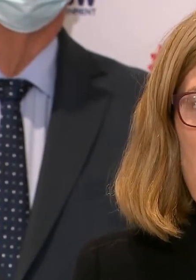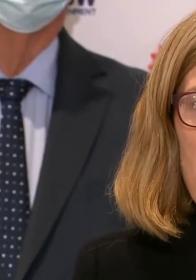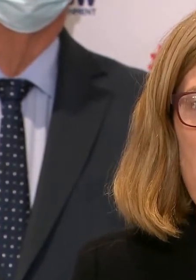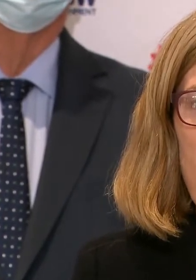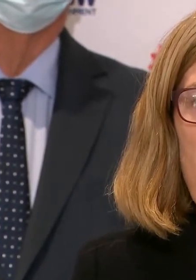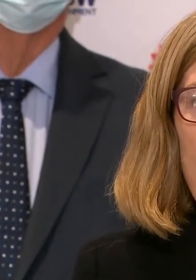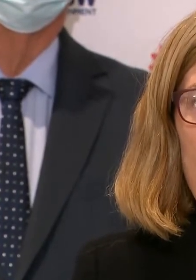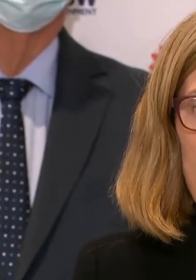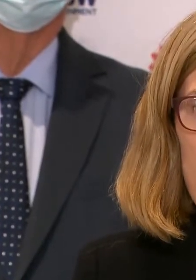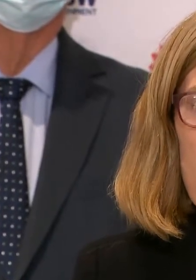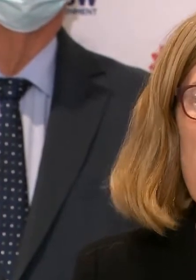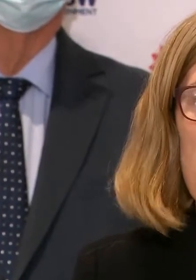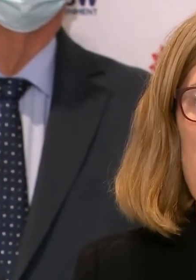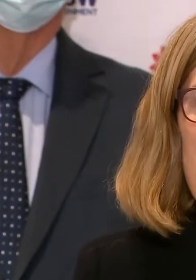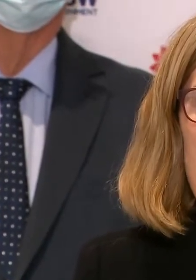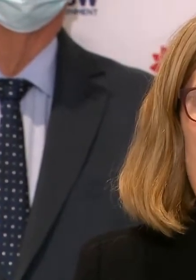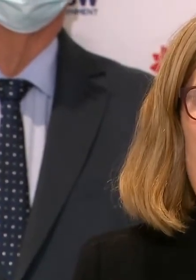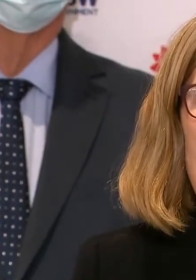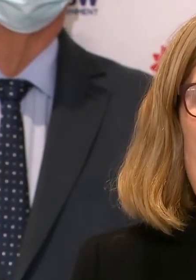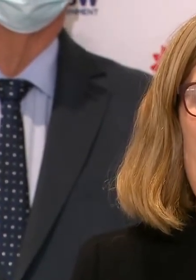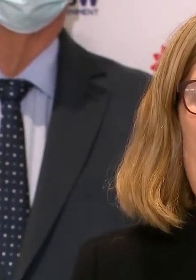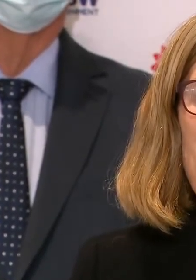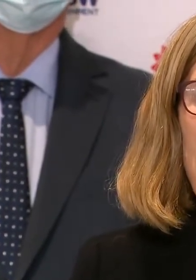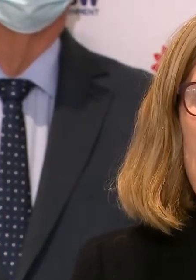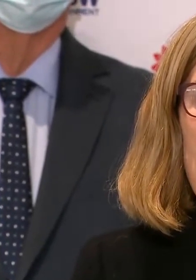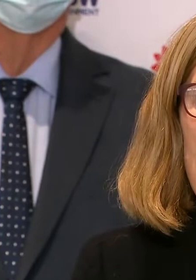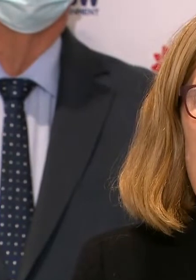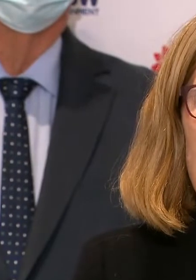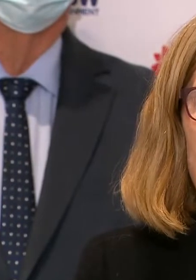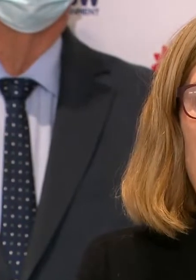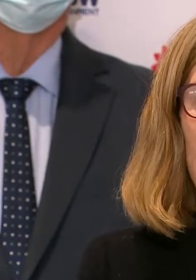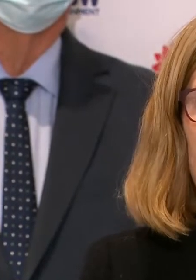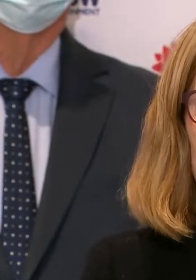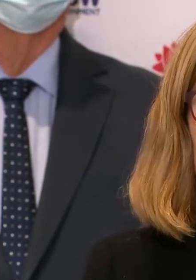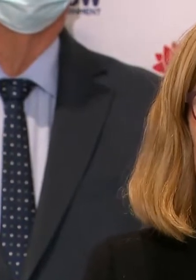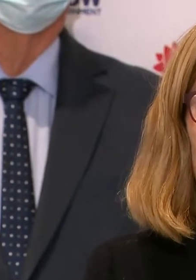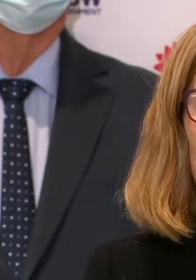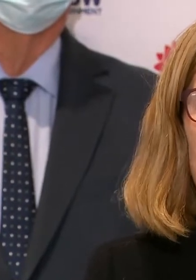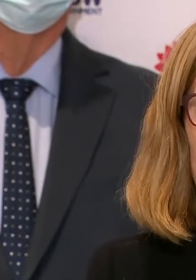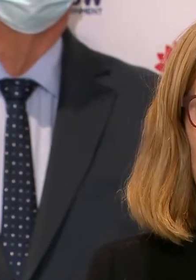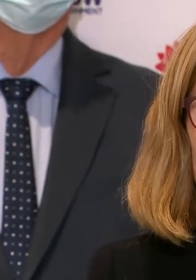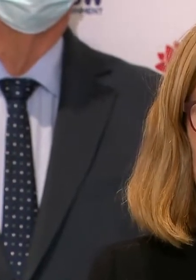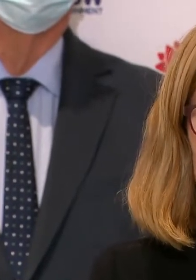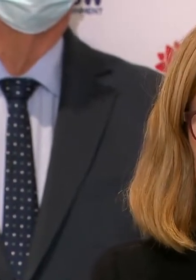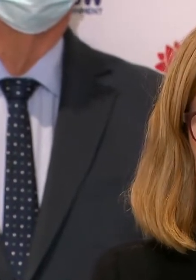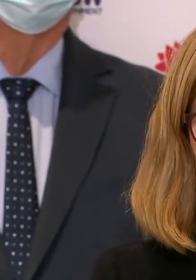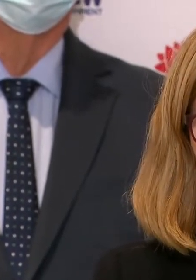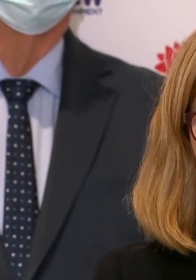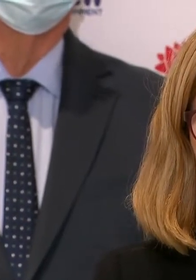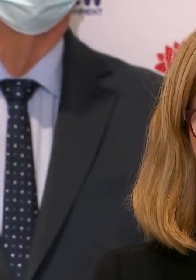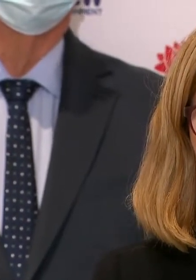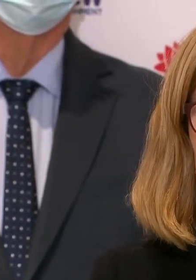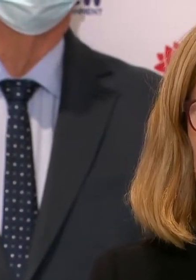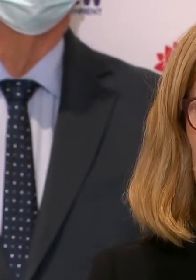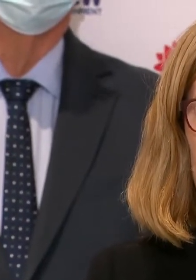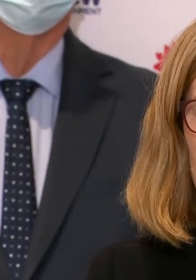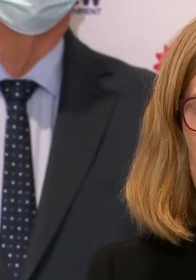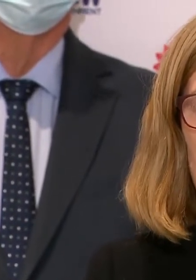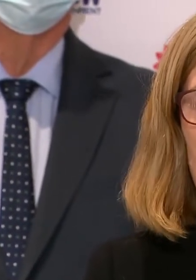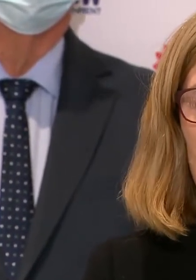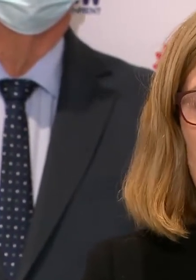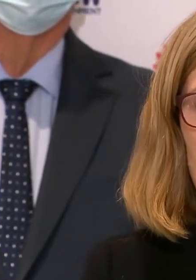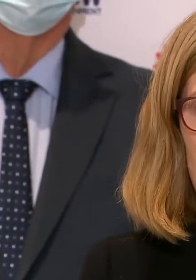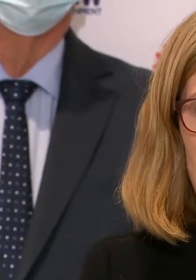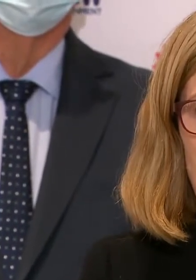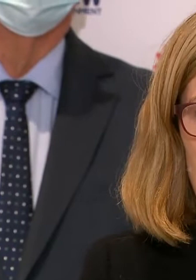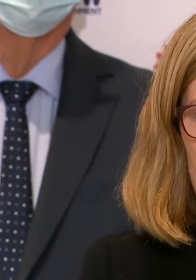requested that we urgently focus on is redirecting all vaccine initiatives to southwestern Sydney and